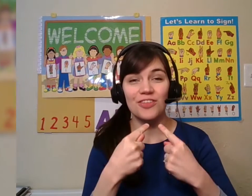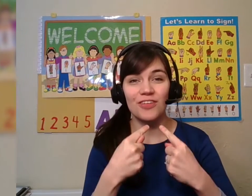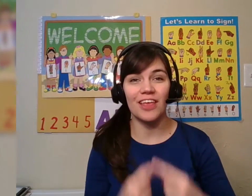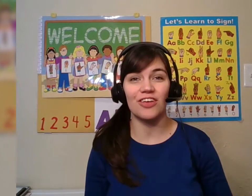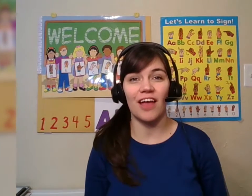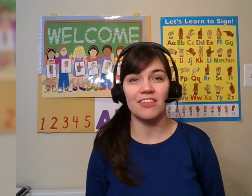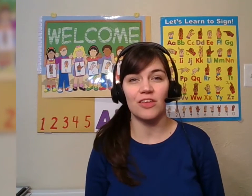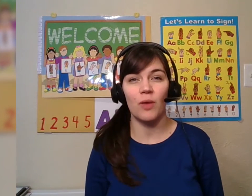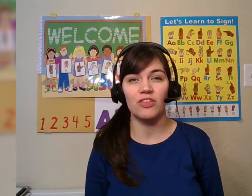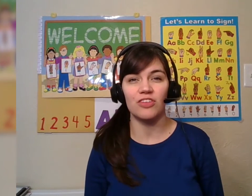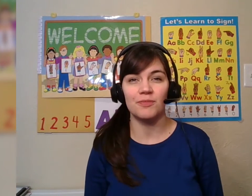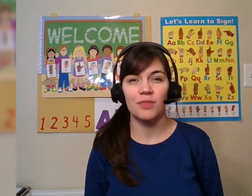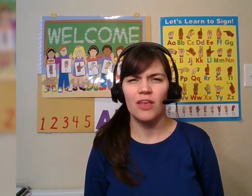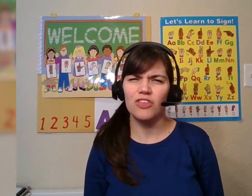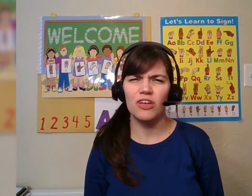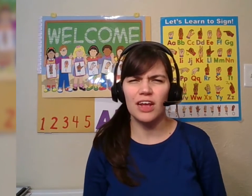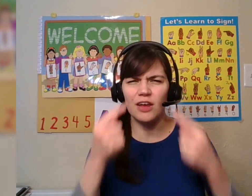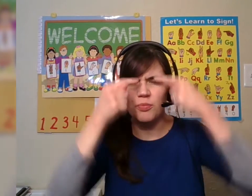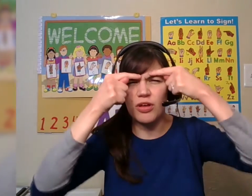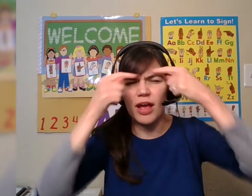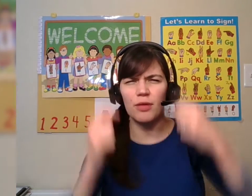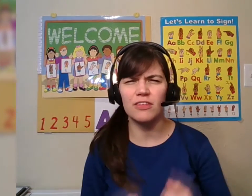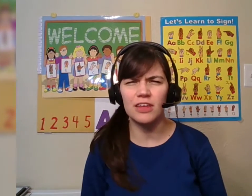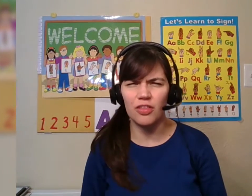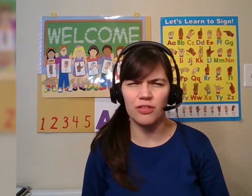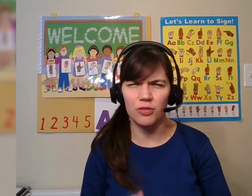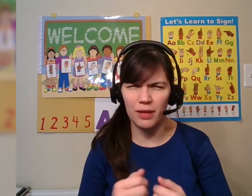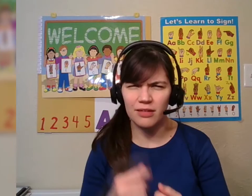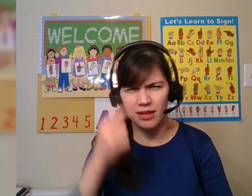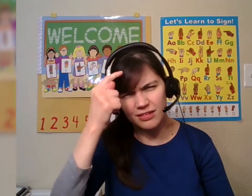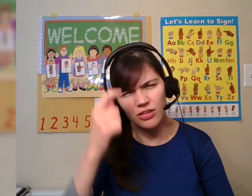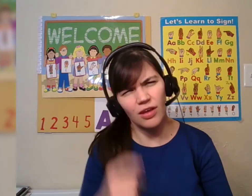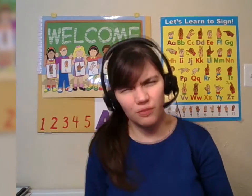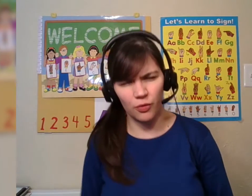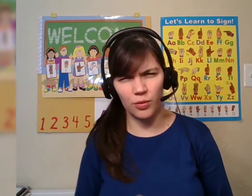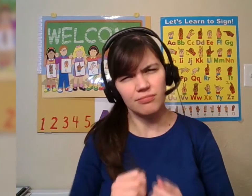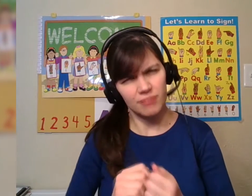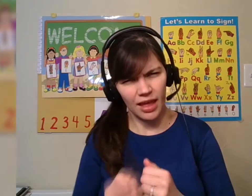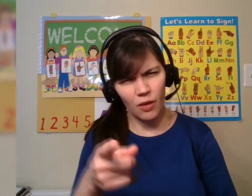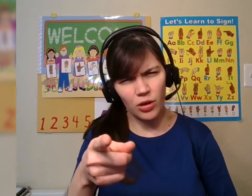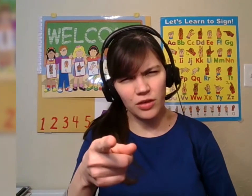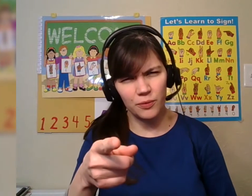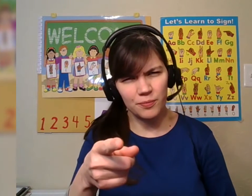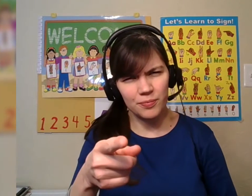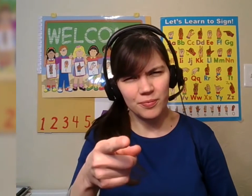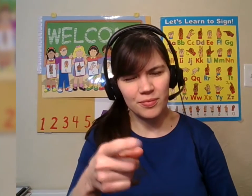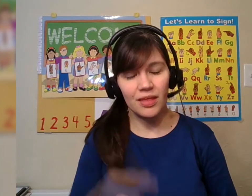like you're asking a question. So you're going to kind of put your eyebrows together a little bit and tilt your head forward. How are you?